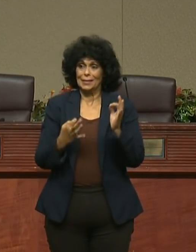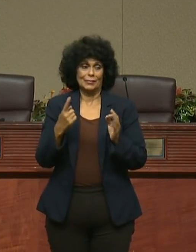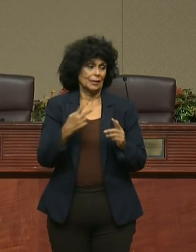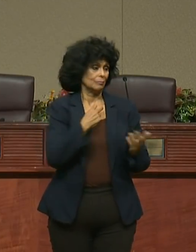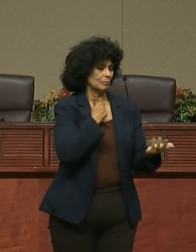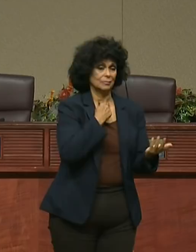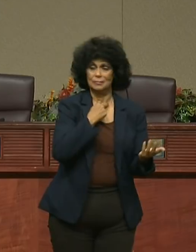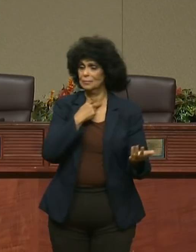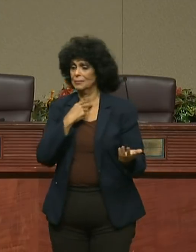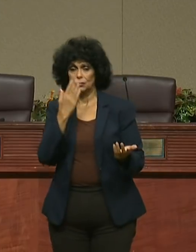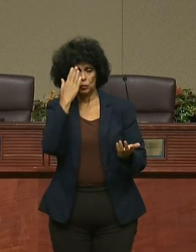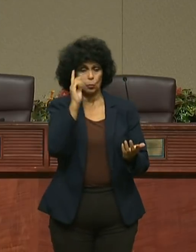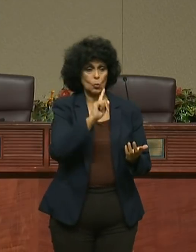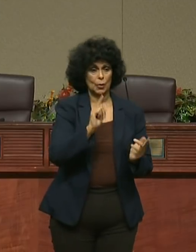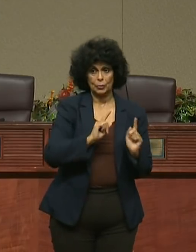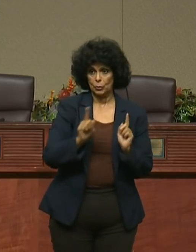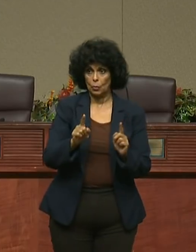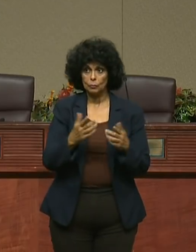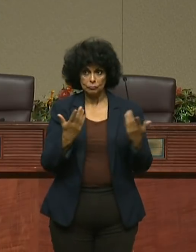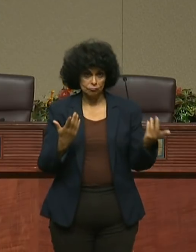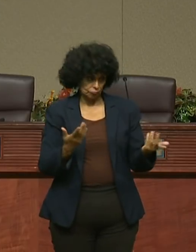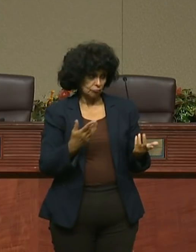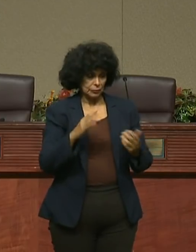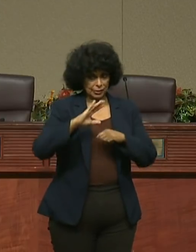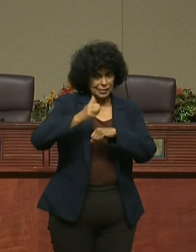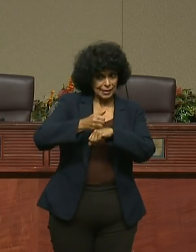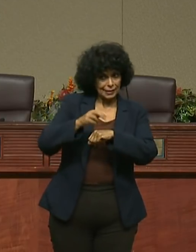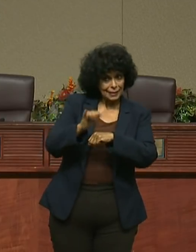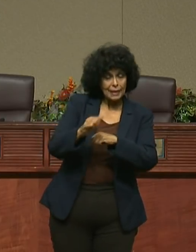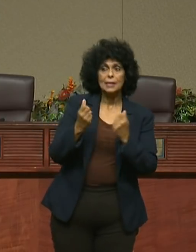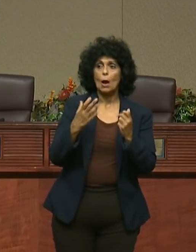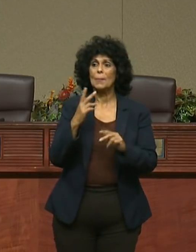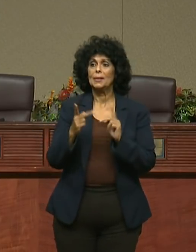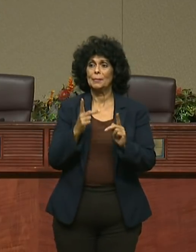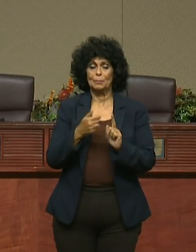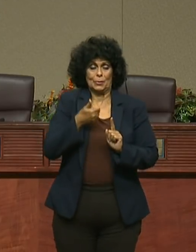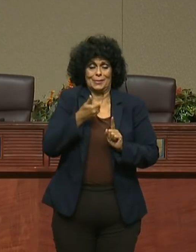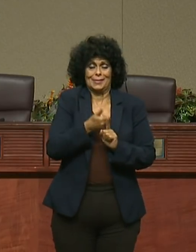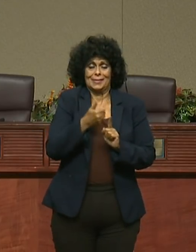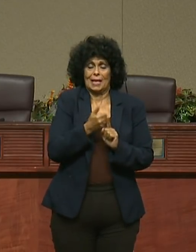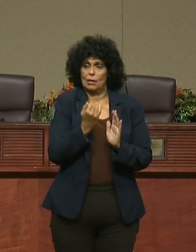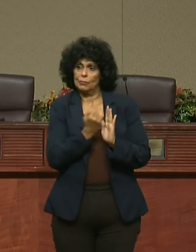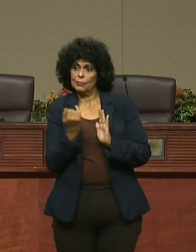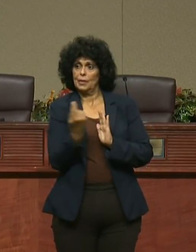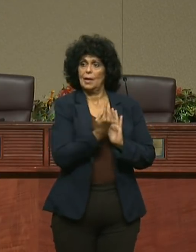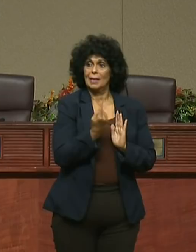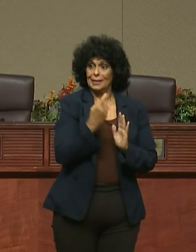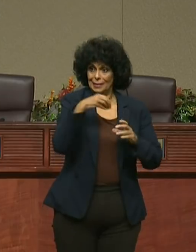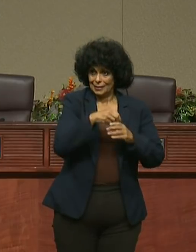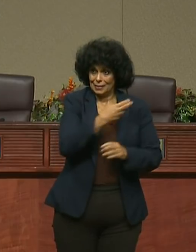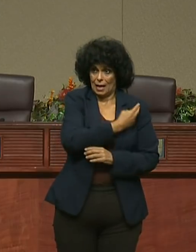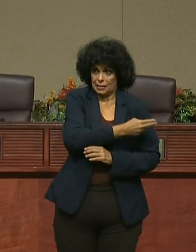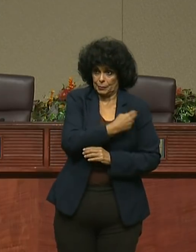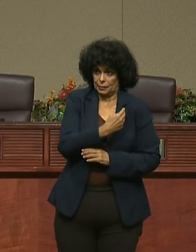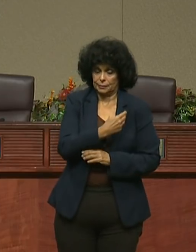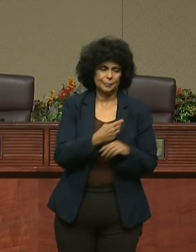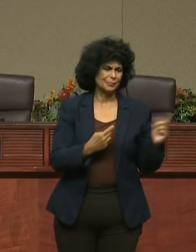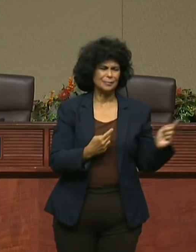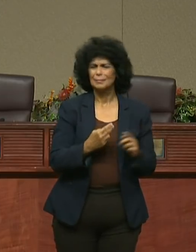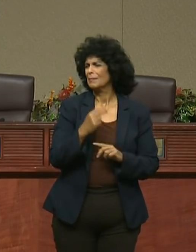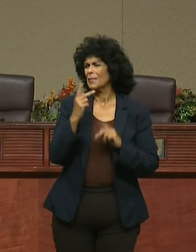that? And how many people are currently self-isolating in the hospitals? Well, people in the hospitals will not